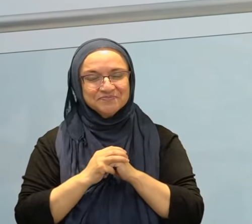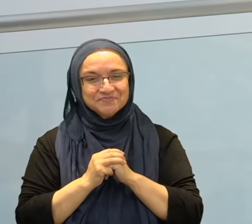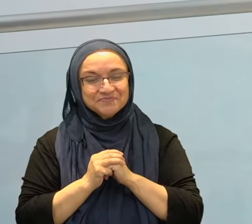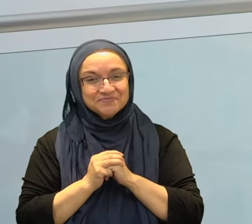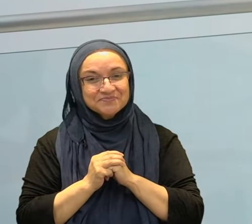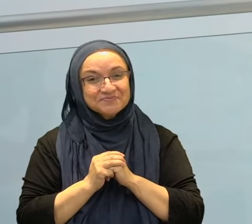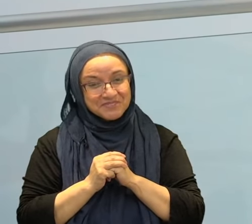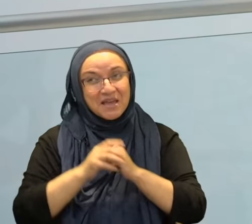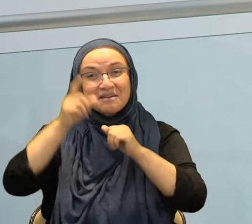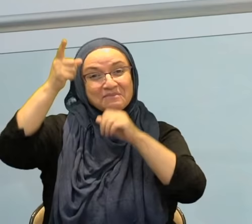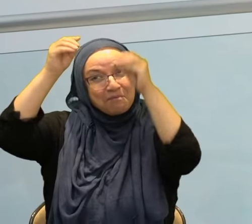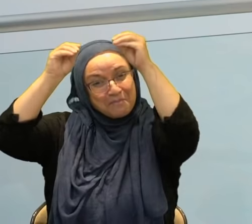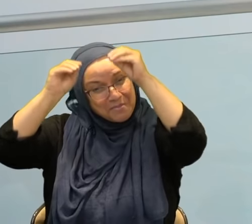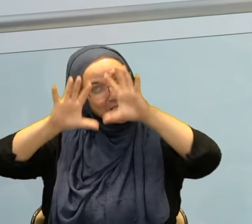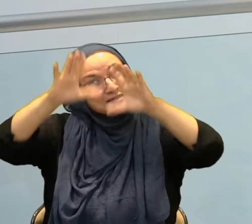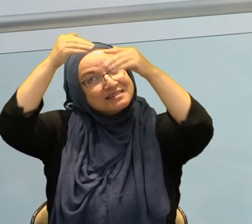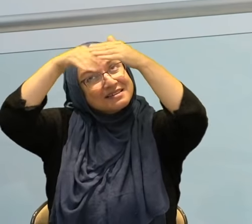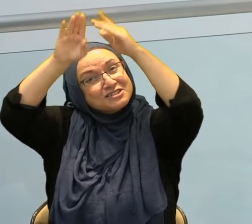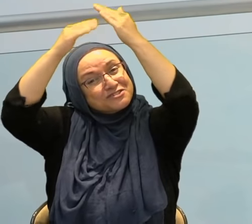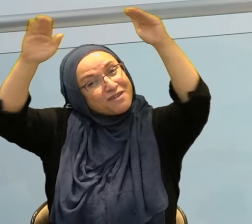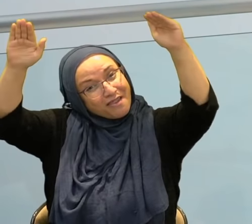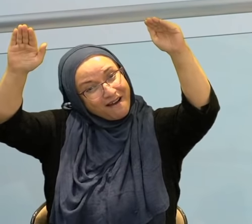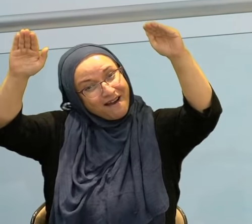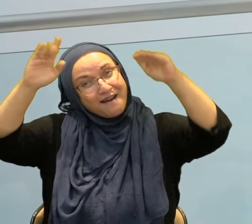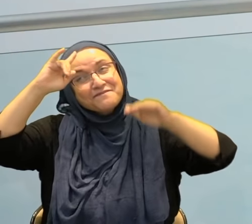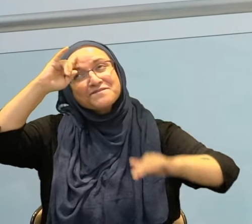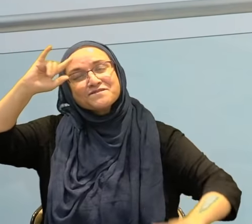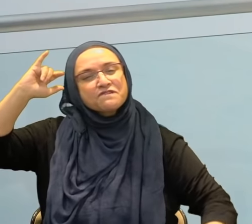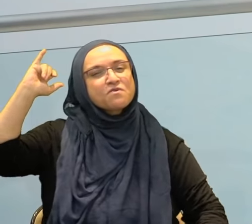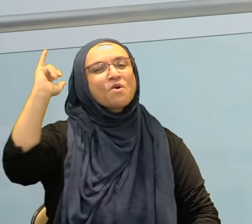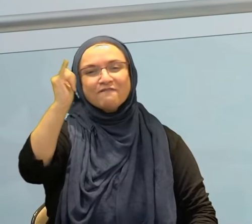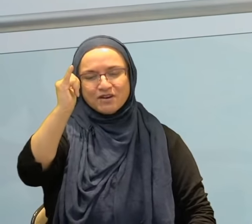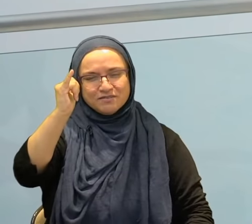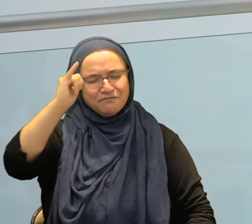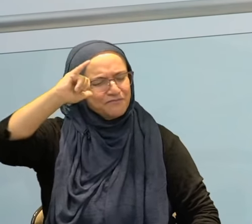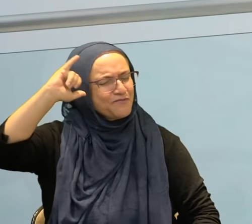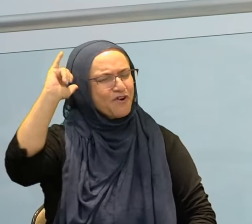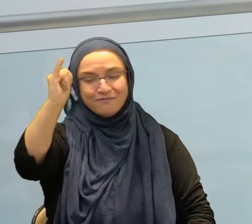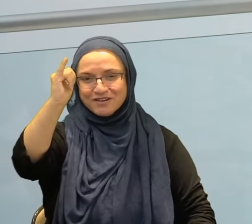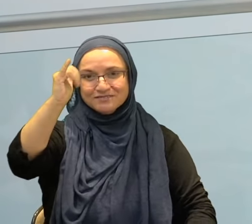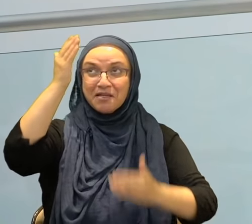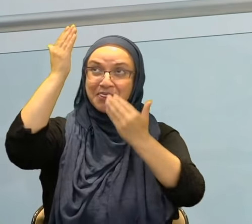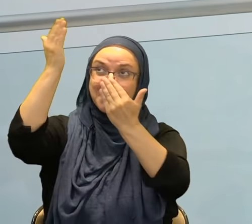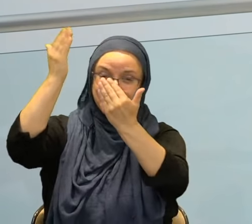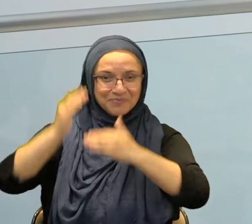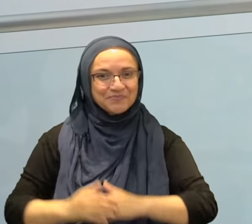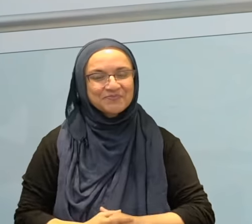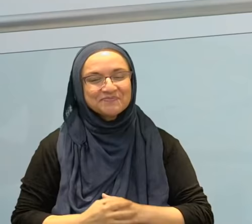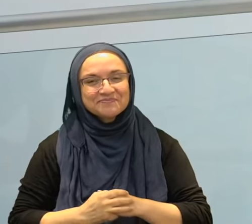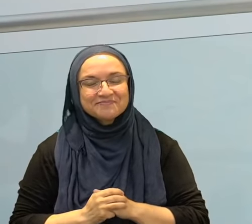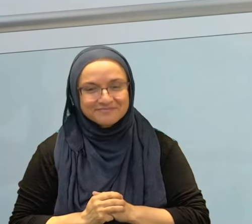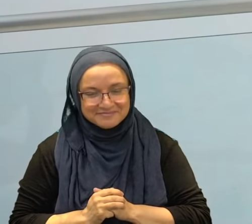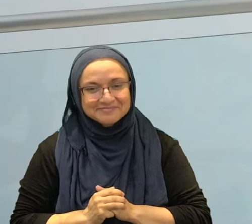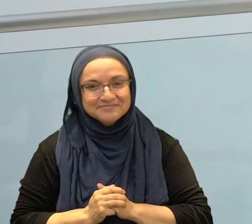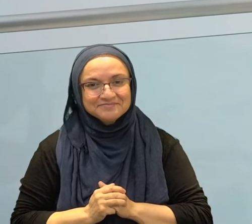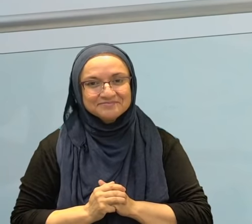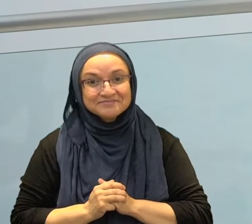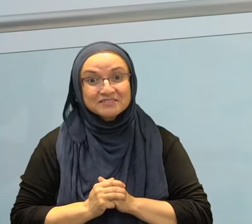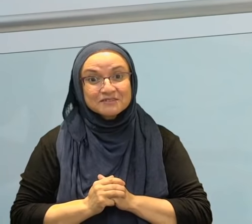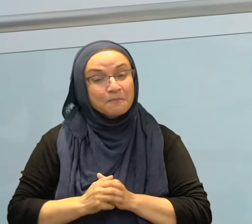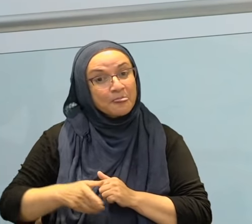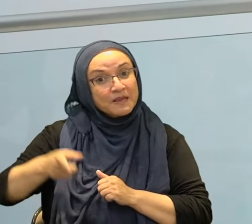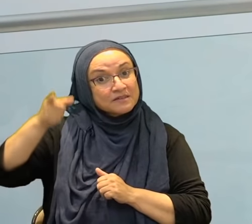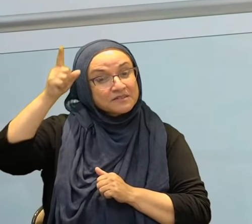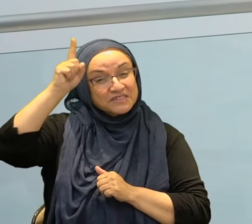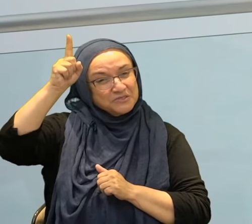they have anyone above them. So that's also one of the blessings of Jenna is that you don't have the fear of missing out. The person who is in